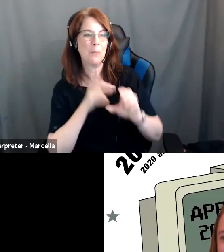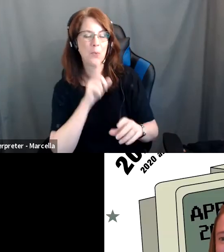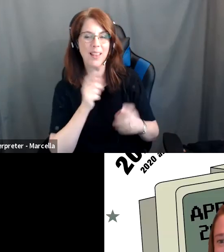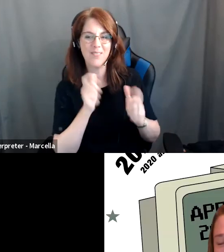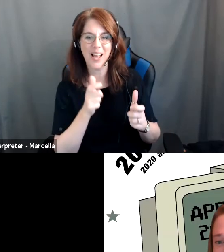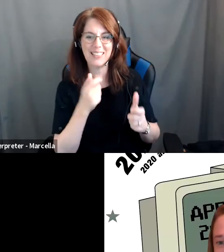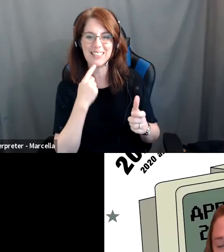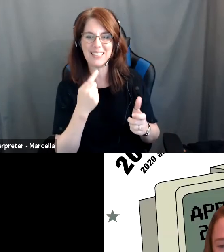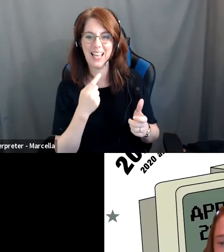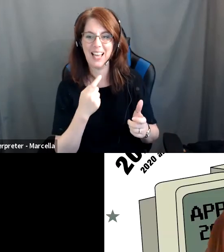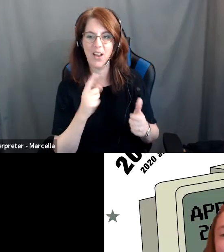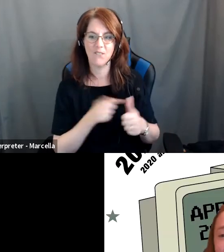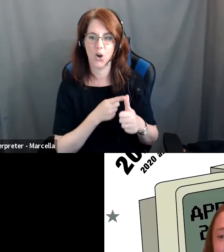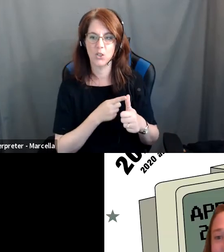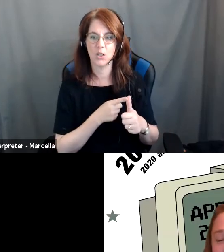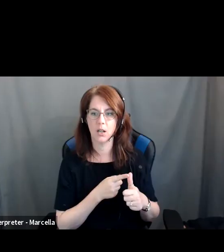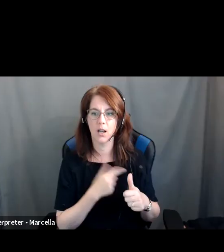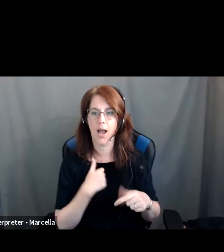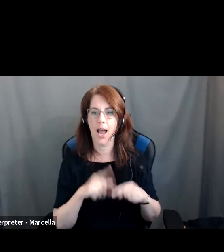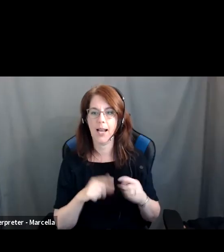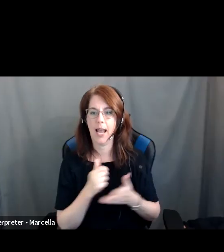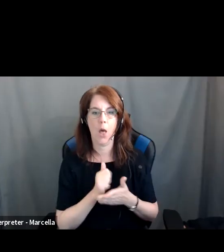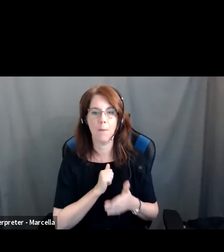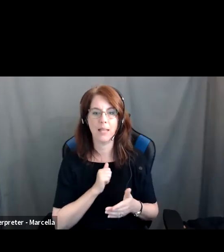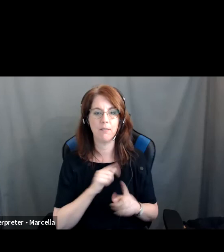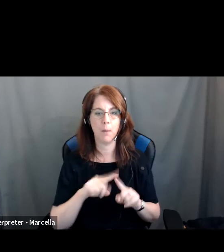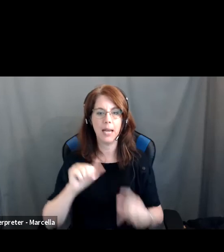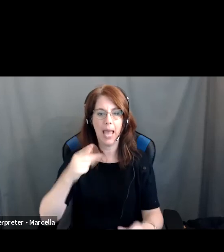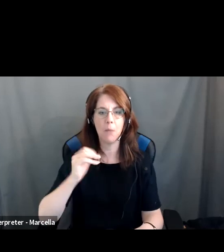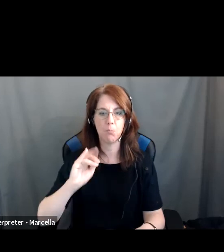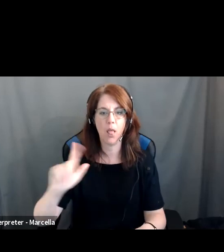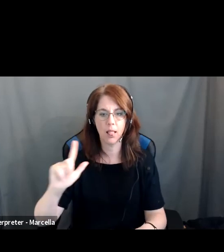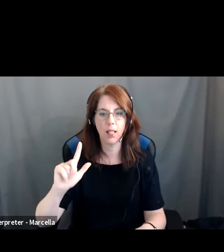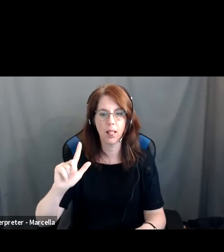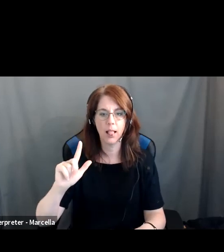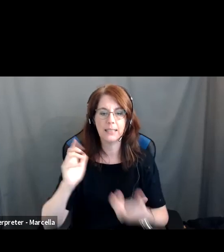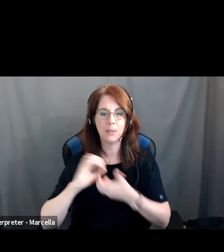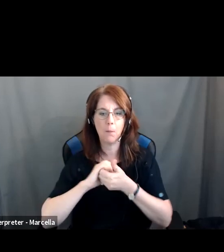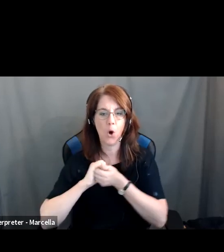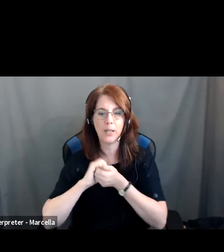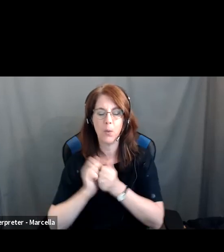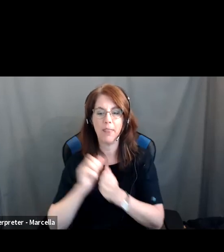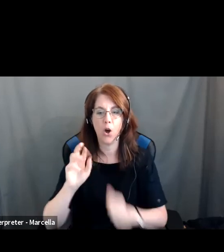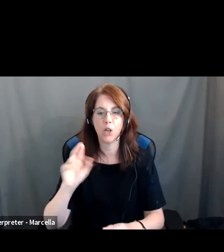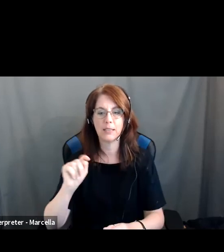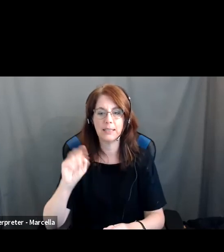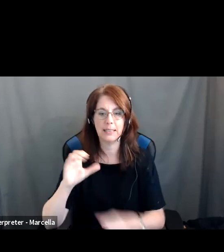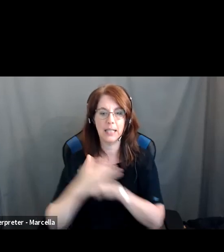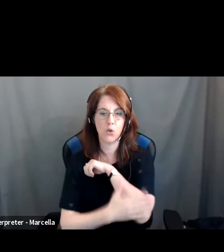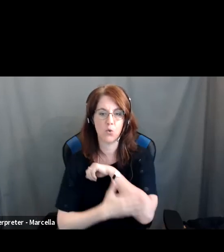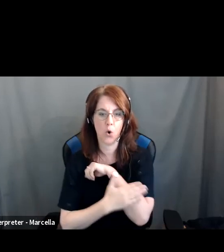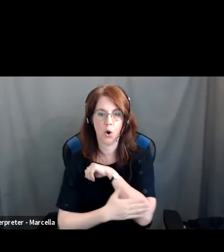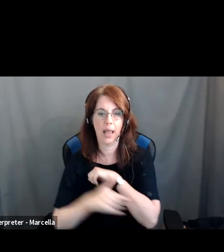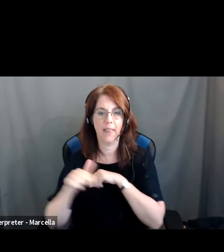just say, first of all, I can't help myself, but April is also partnering with the RTC Rural on this